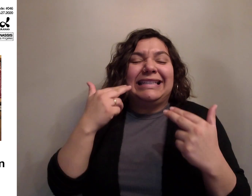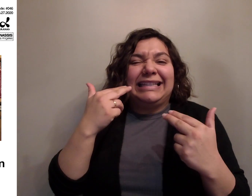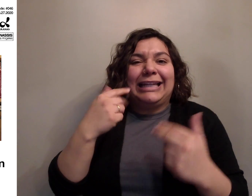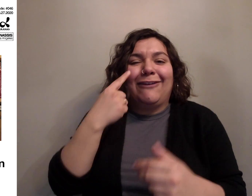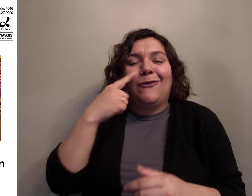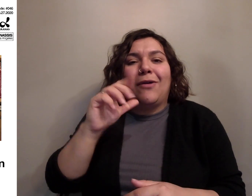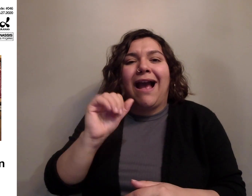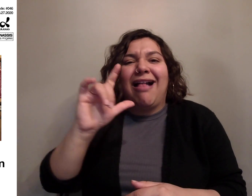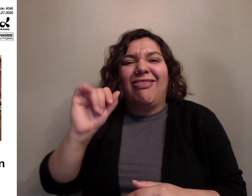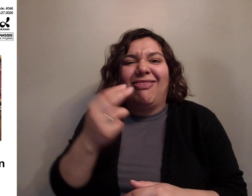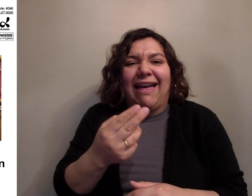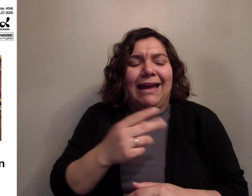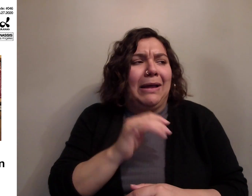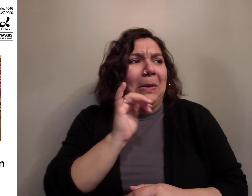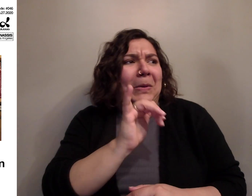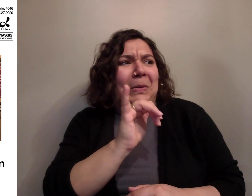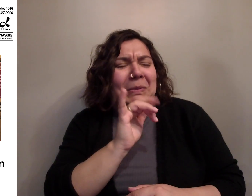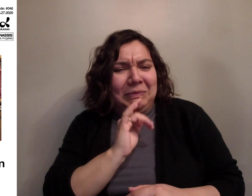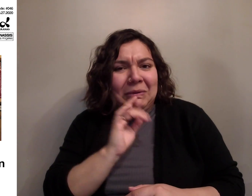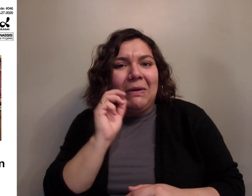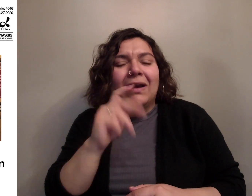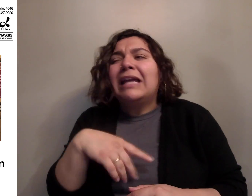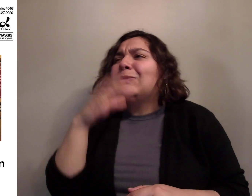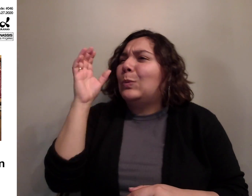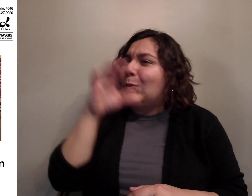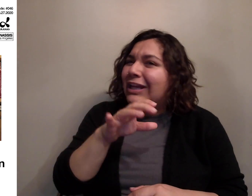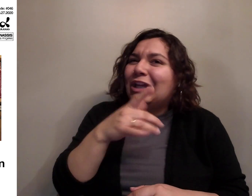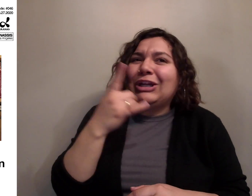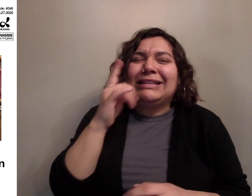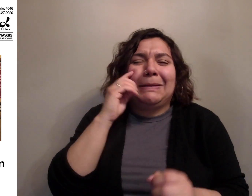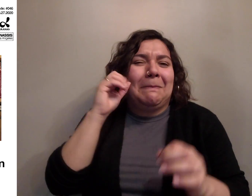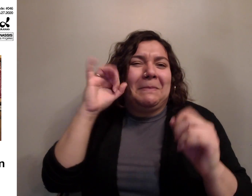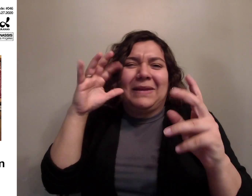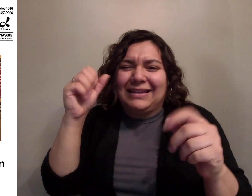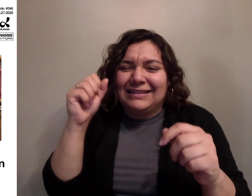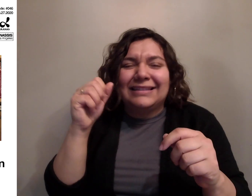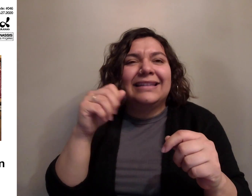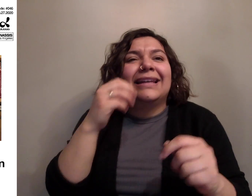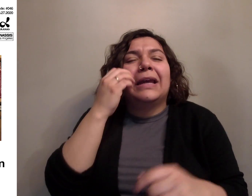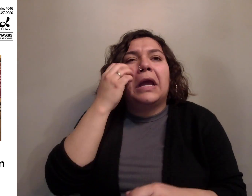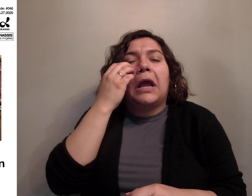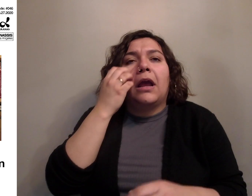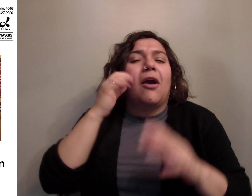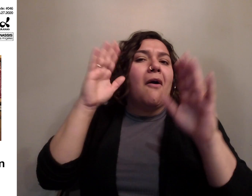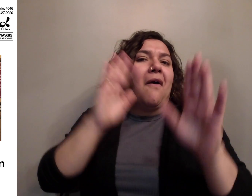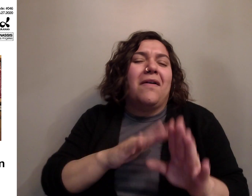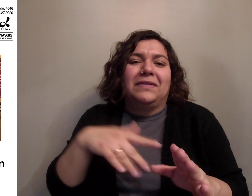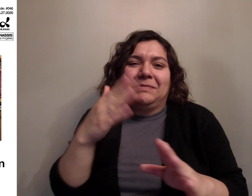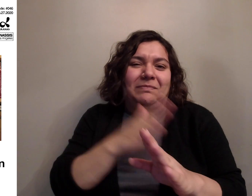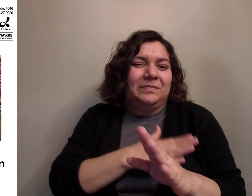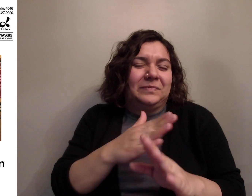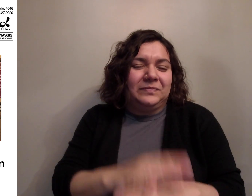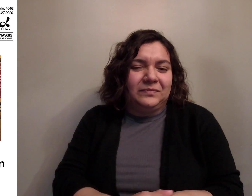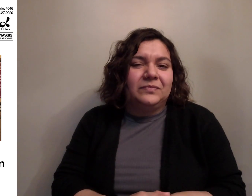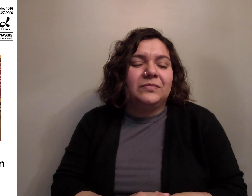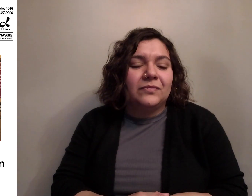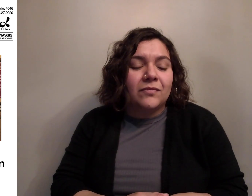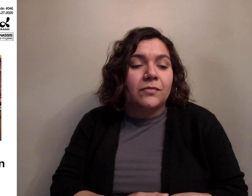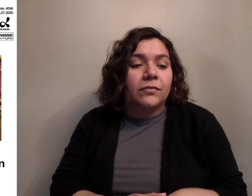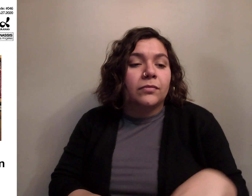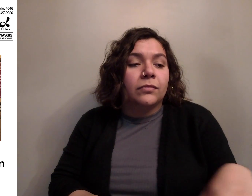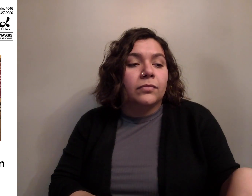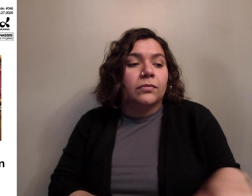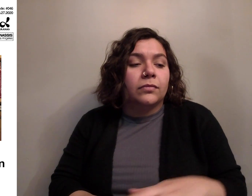hymn to Allah. It's a bizarre and extraordinary and magnificent